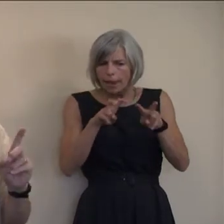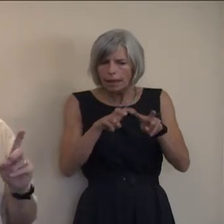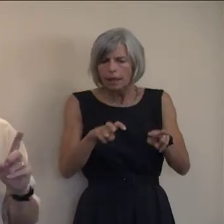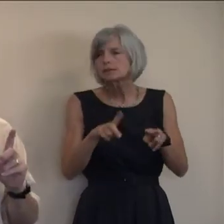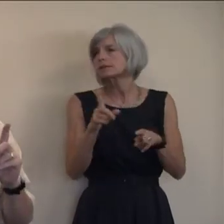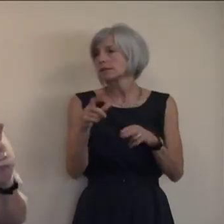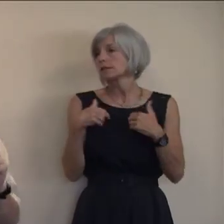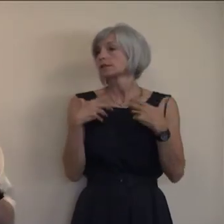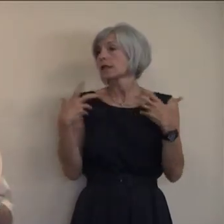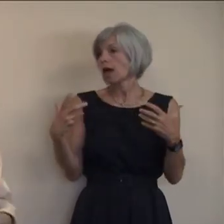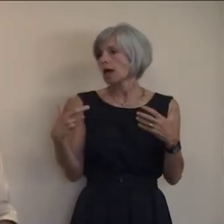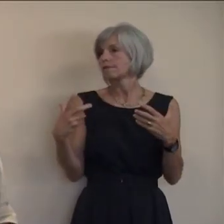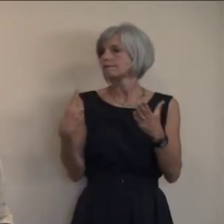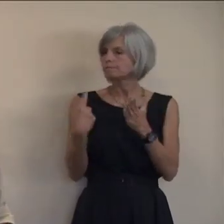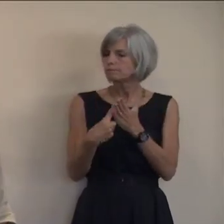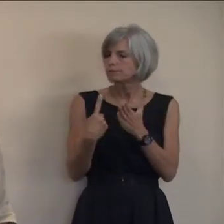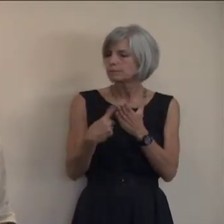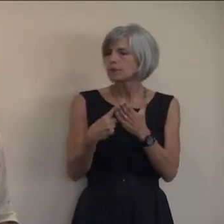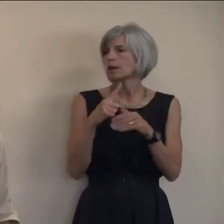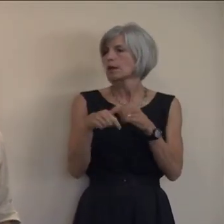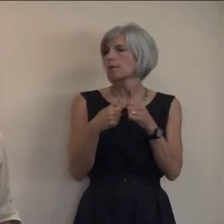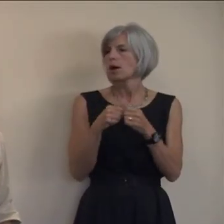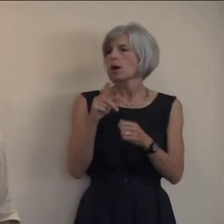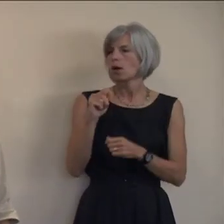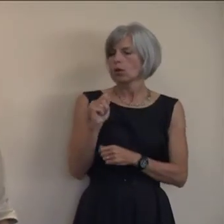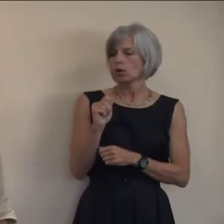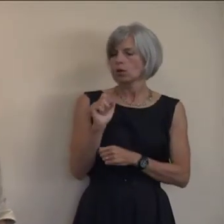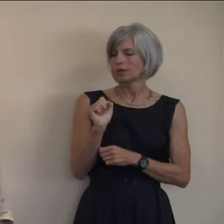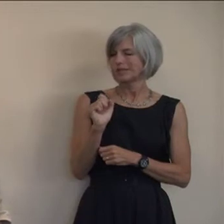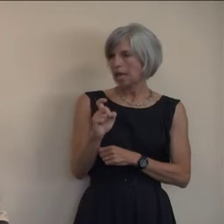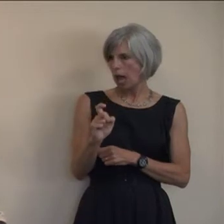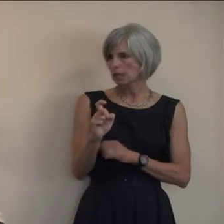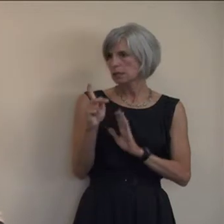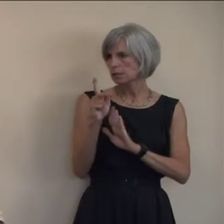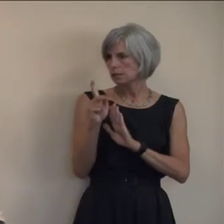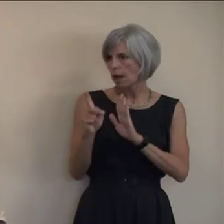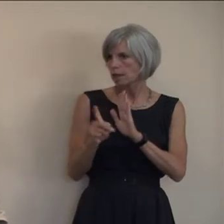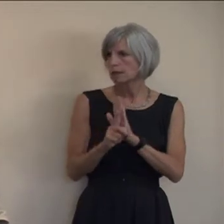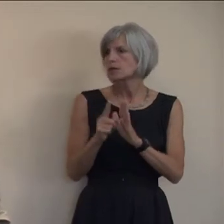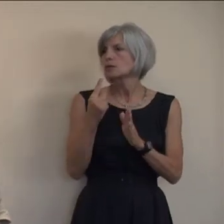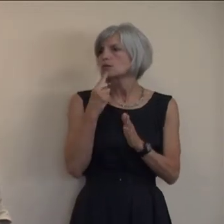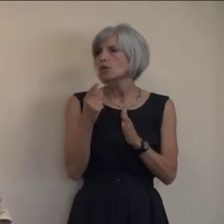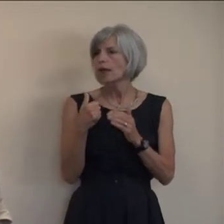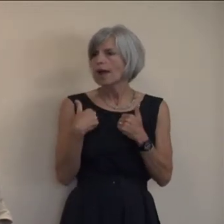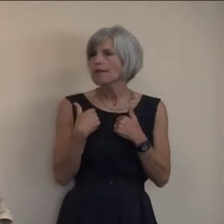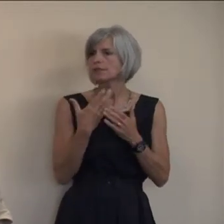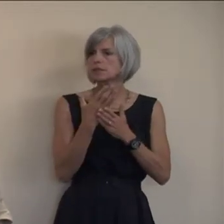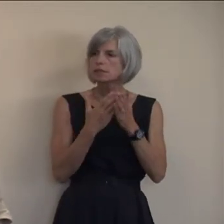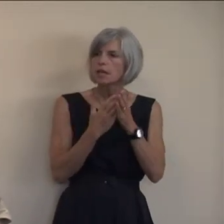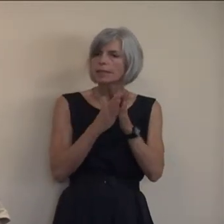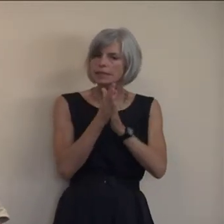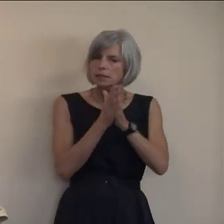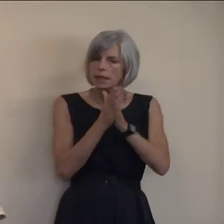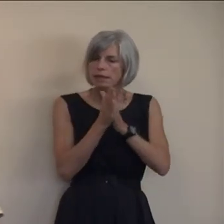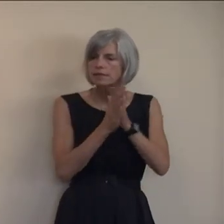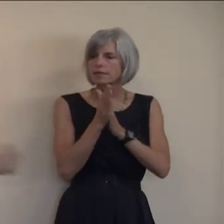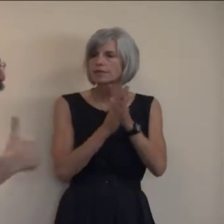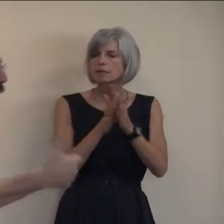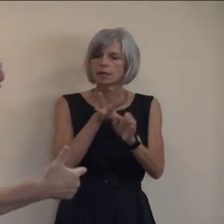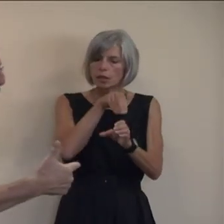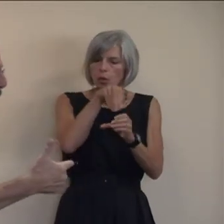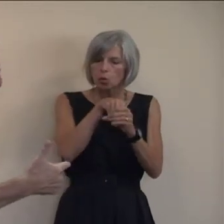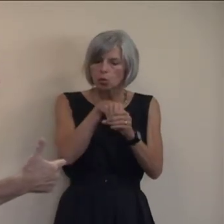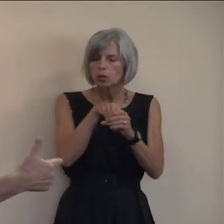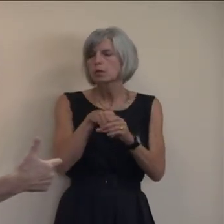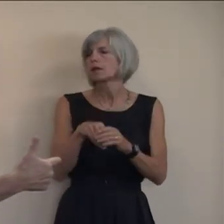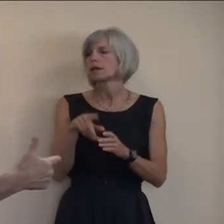The wealth budget of the United States government are incentives built into the tax code that allow people not to